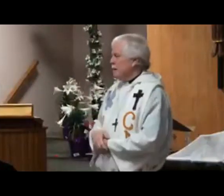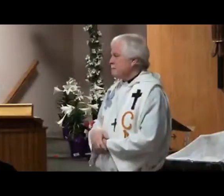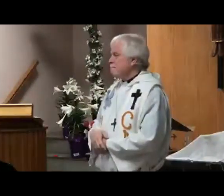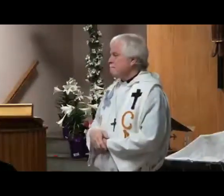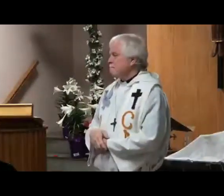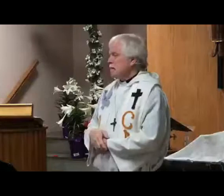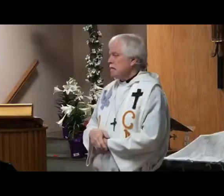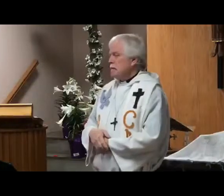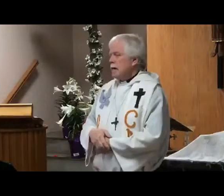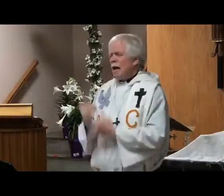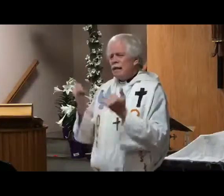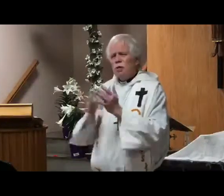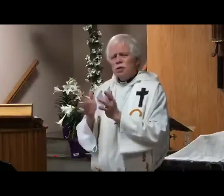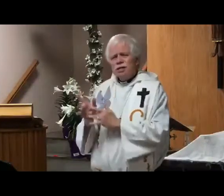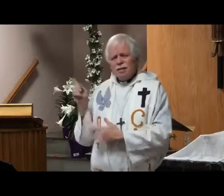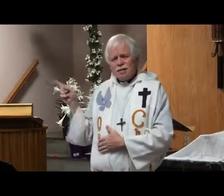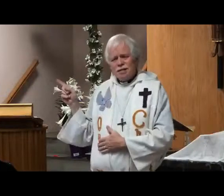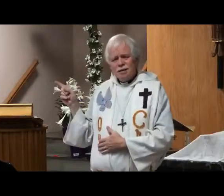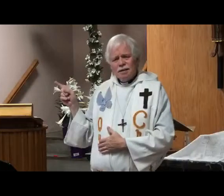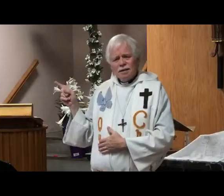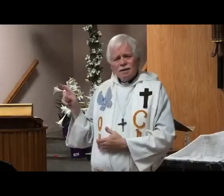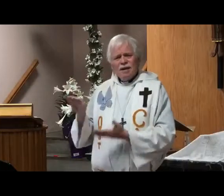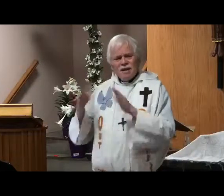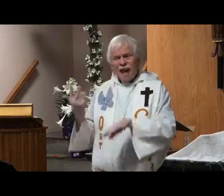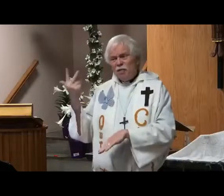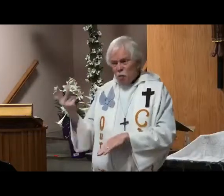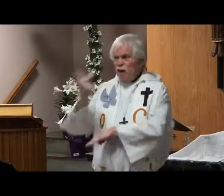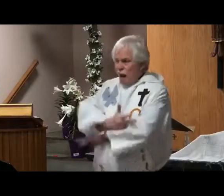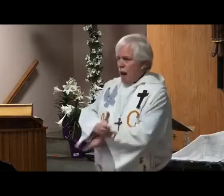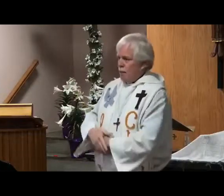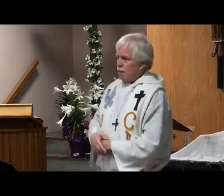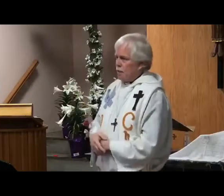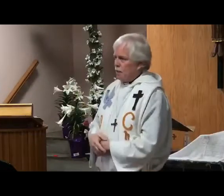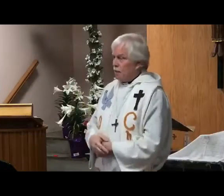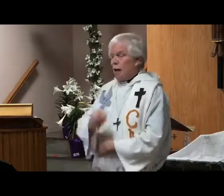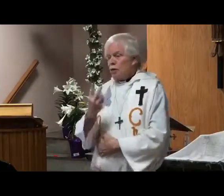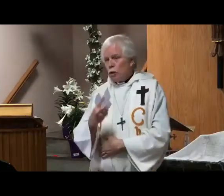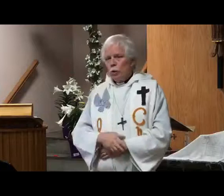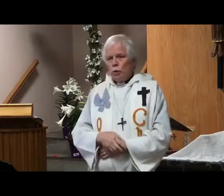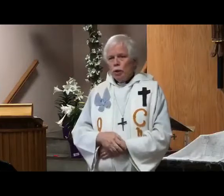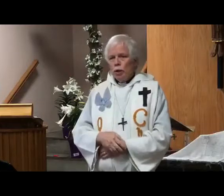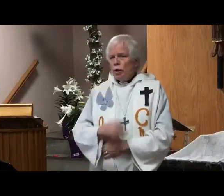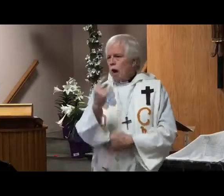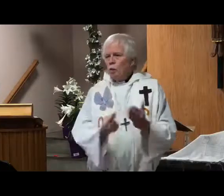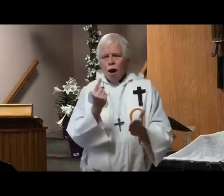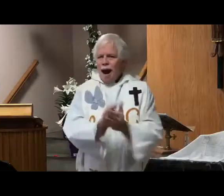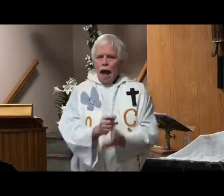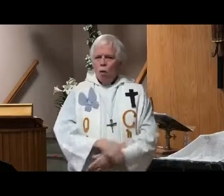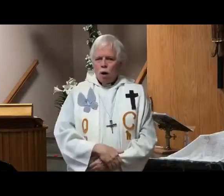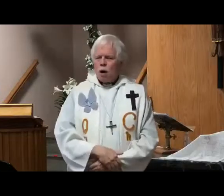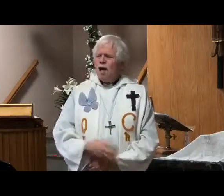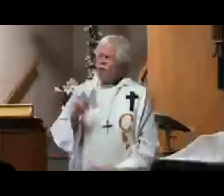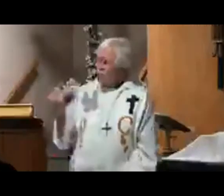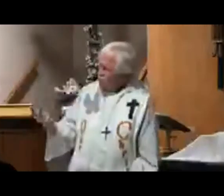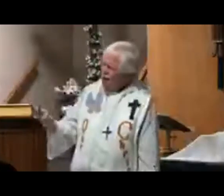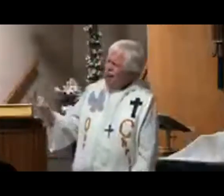again. And now Jesus, dead 3 days, not two, not